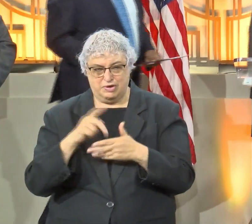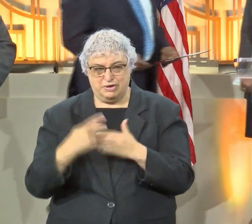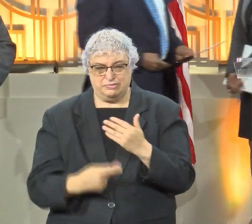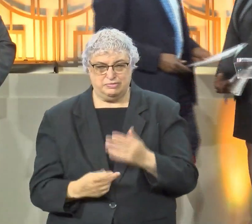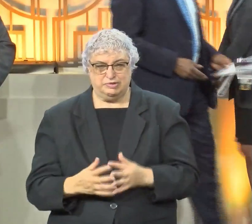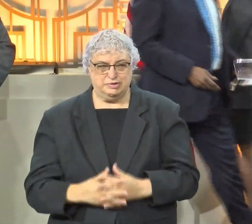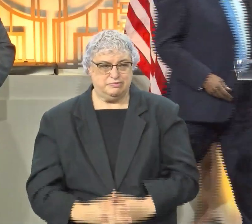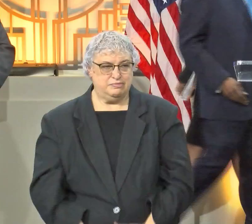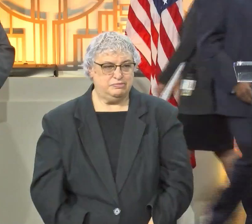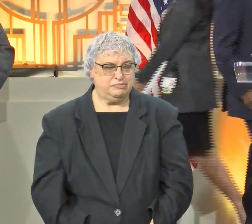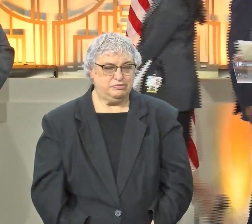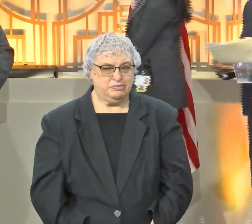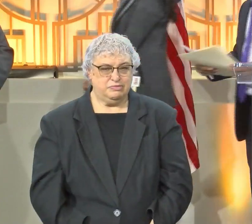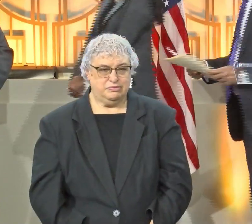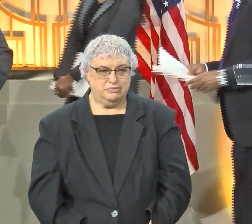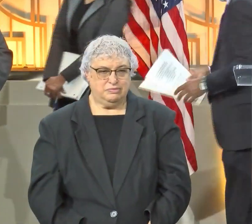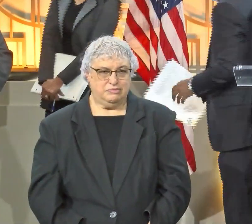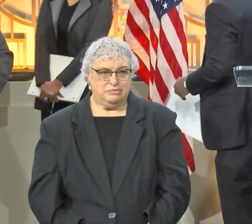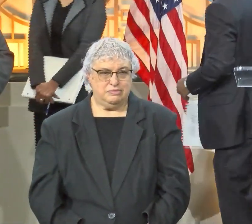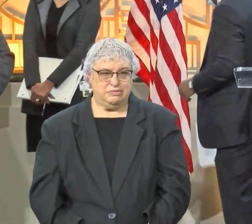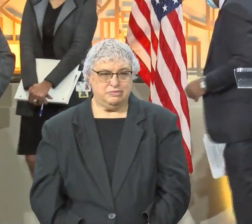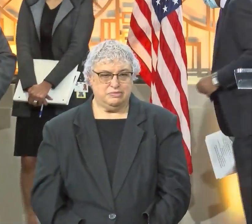Williams.